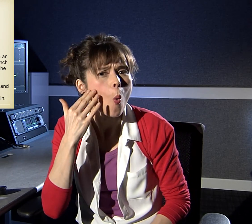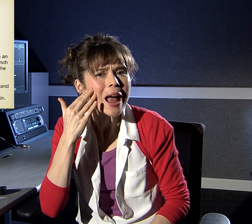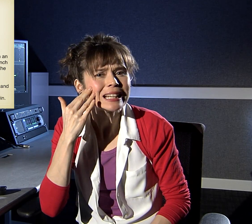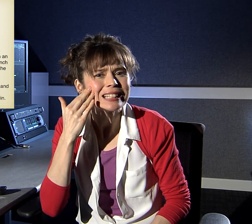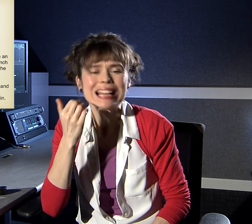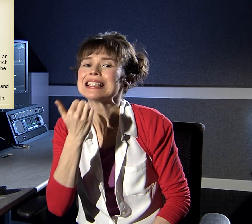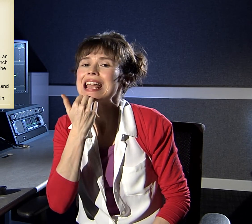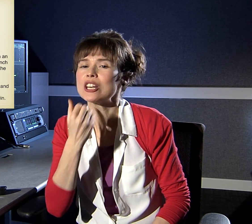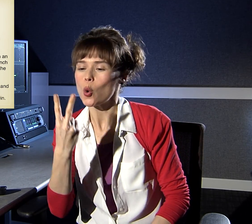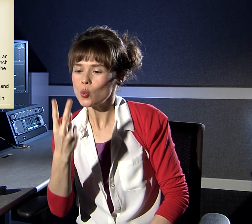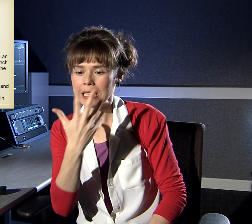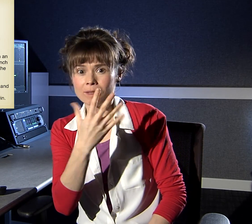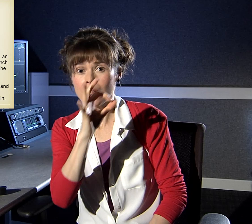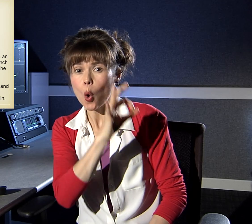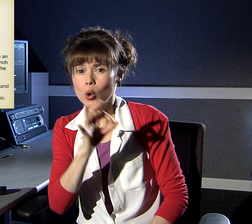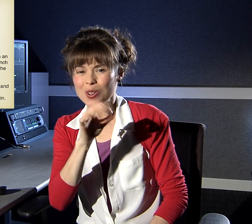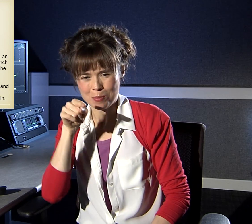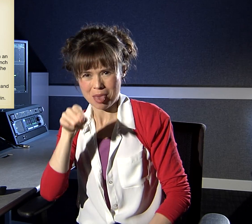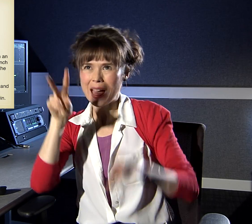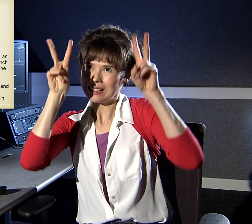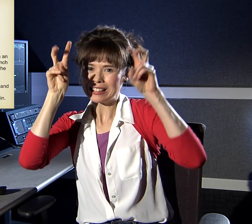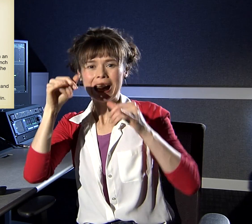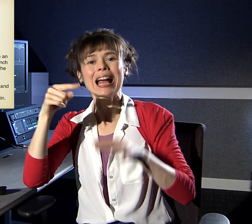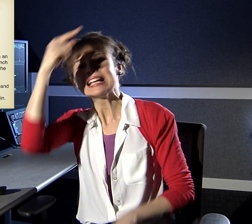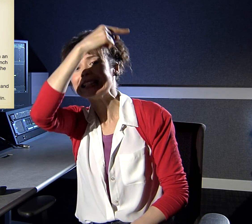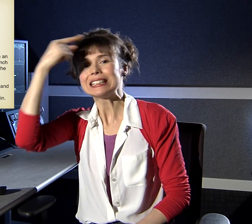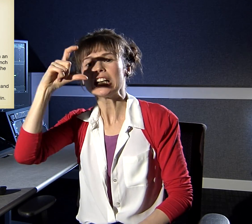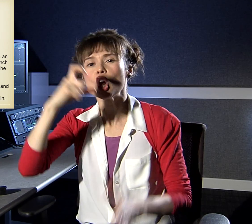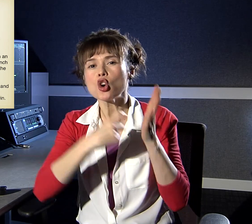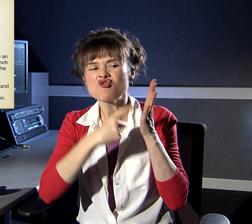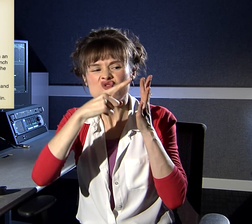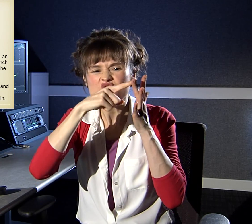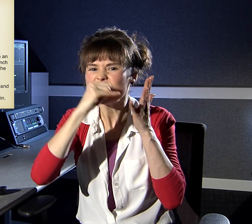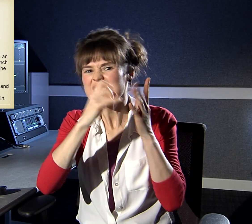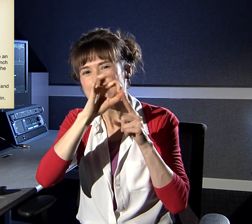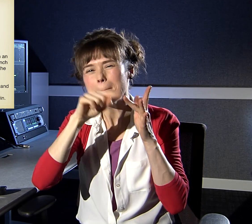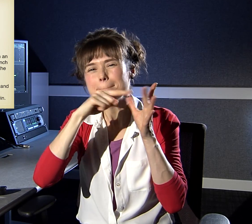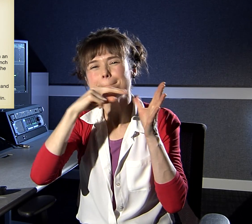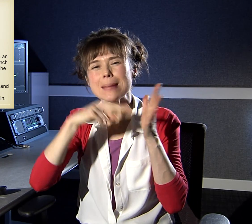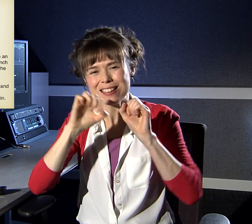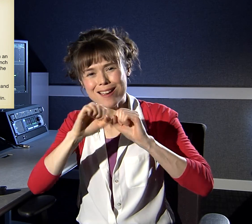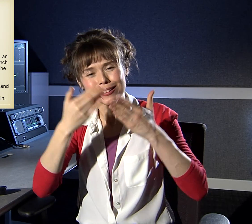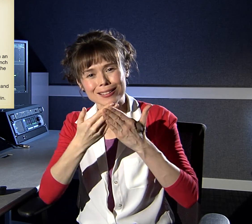The battle then takes place on the 25th of October, St. Crispian's Day.